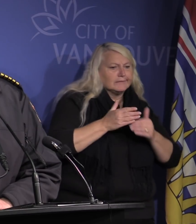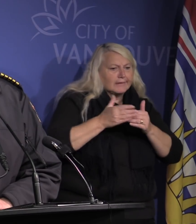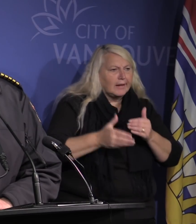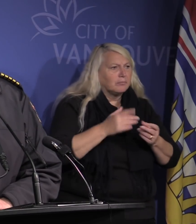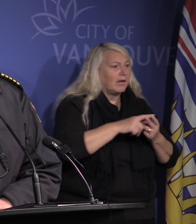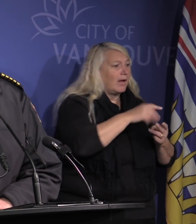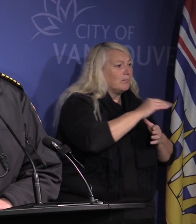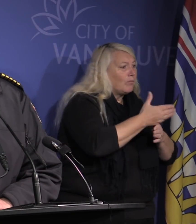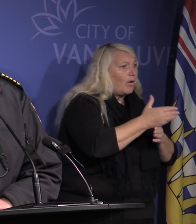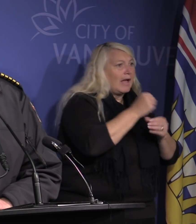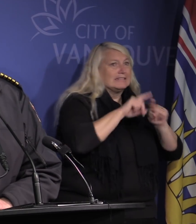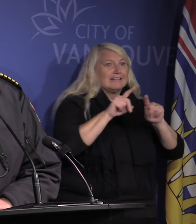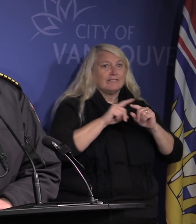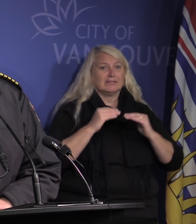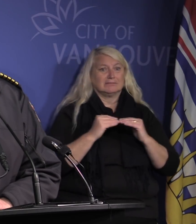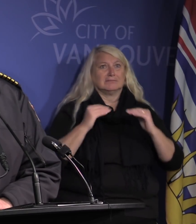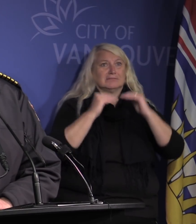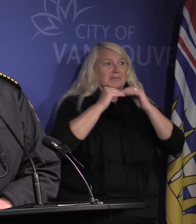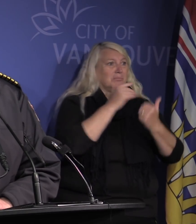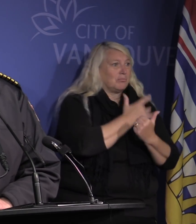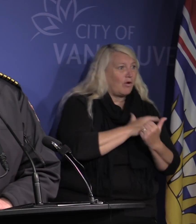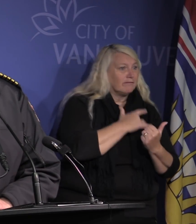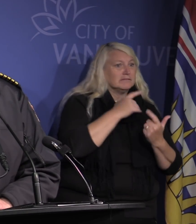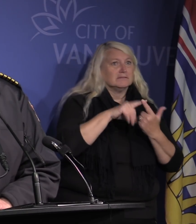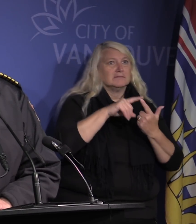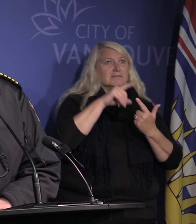and other levels of government are also affected.